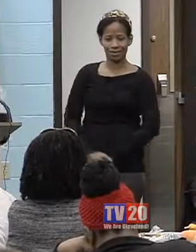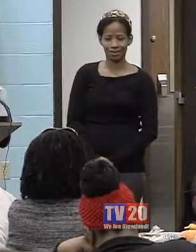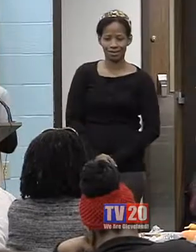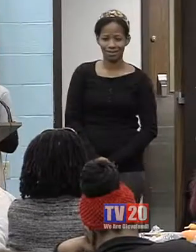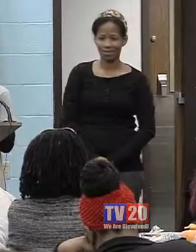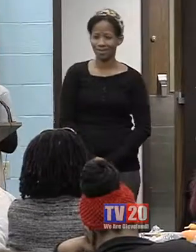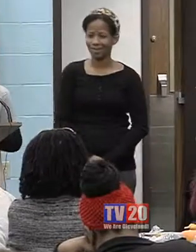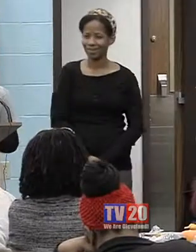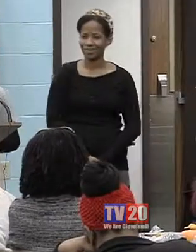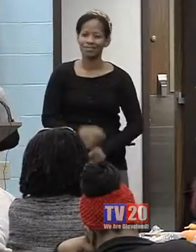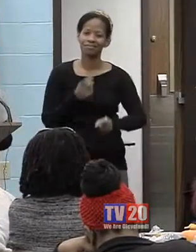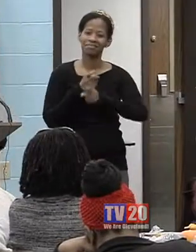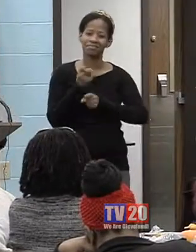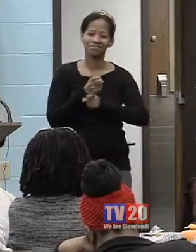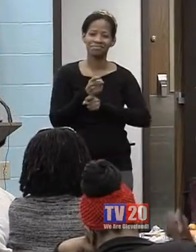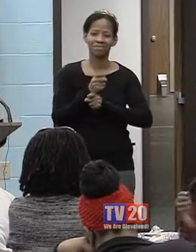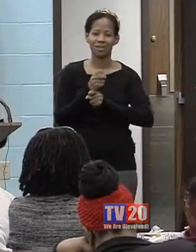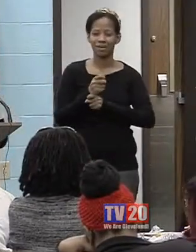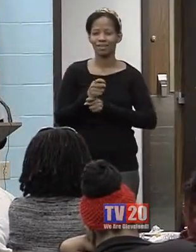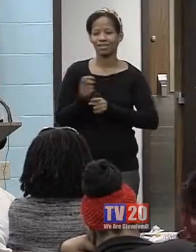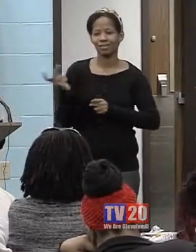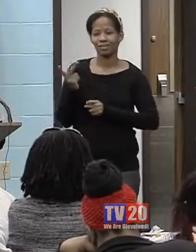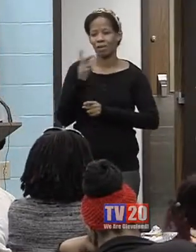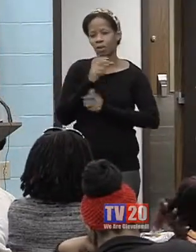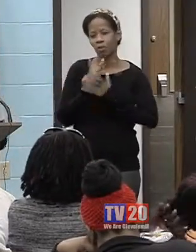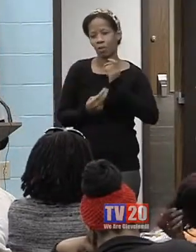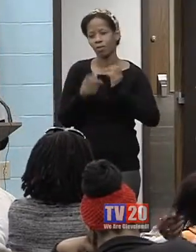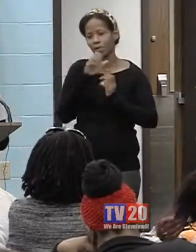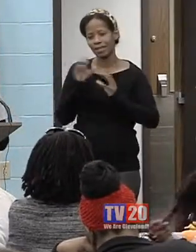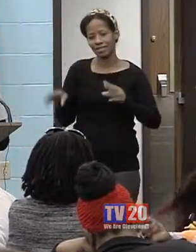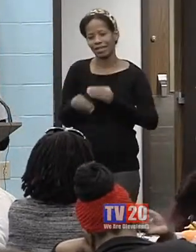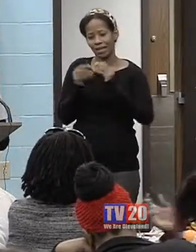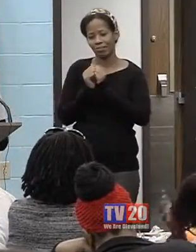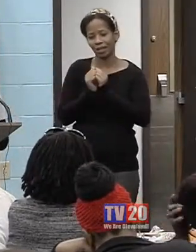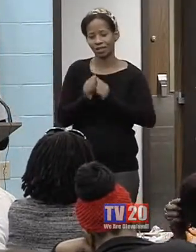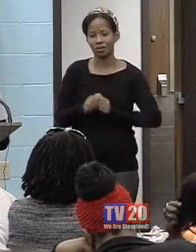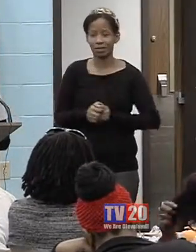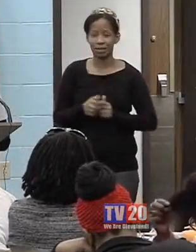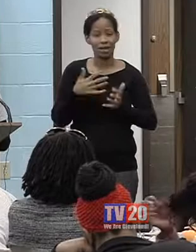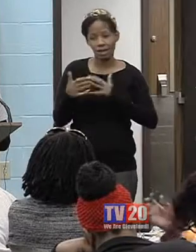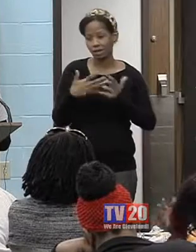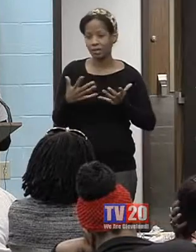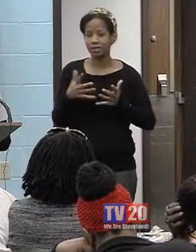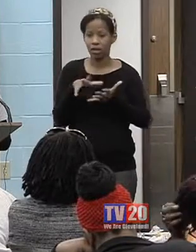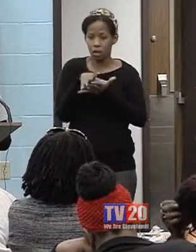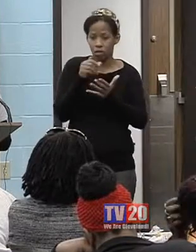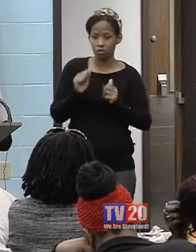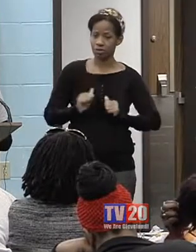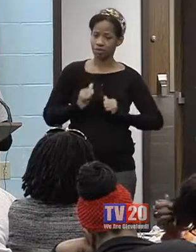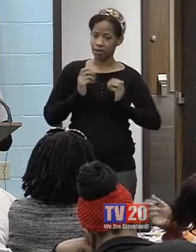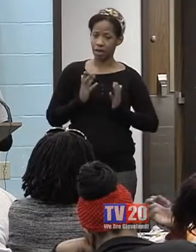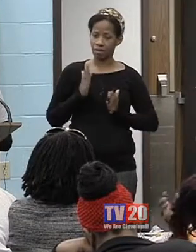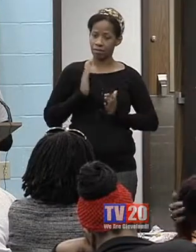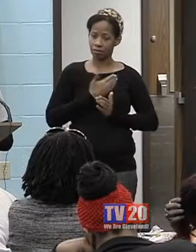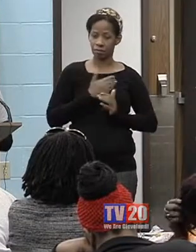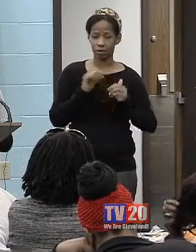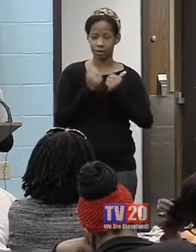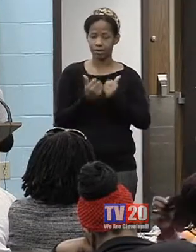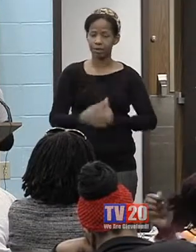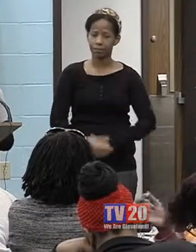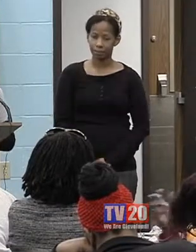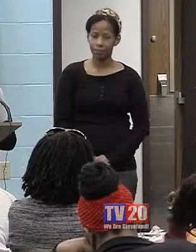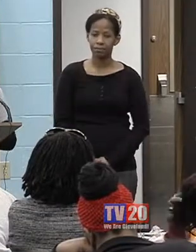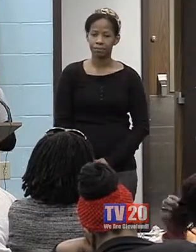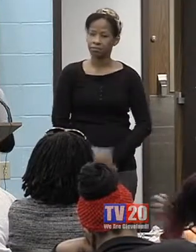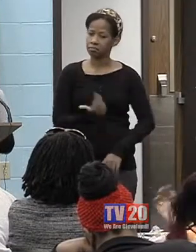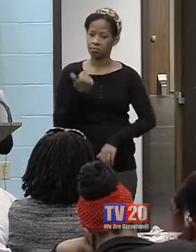That'd be me. No, maybe cumulatively we are, but so come learn how to survive, thrive,